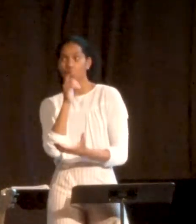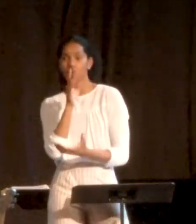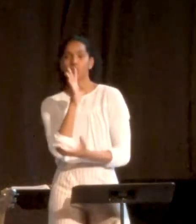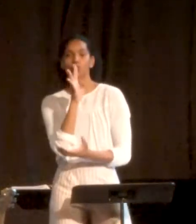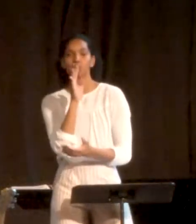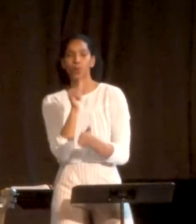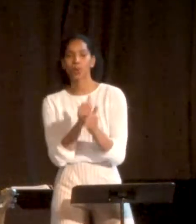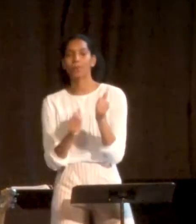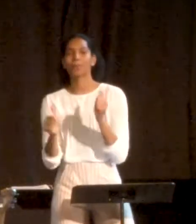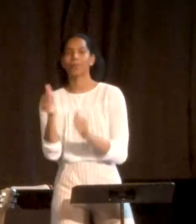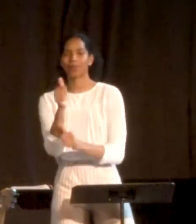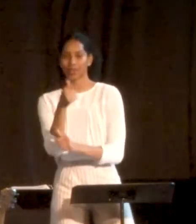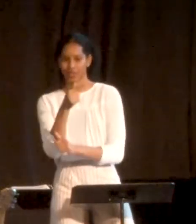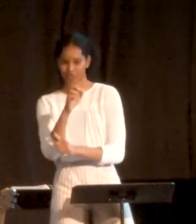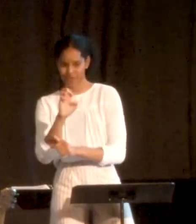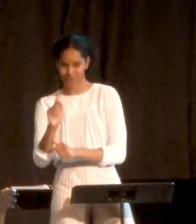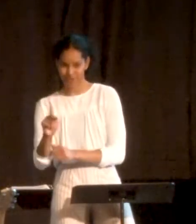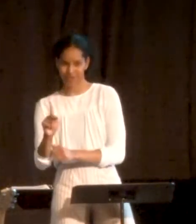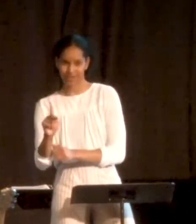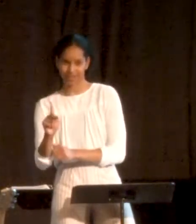spoke mainly Greek.